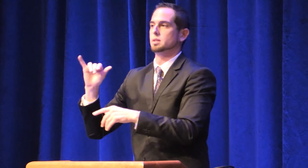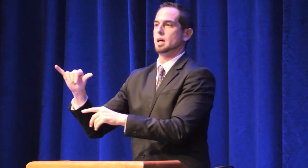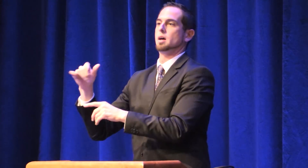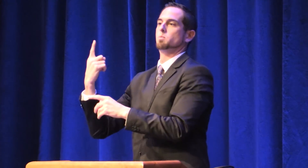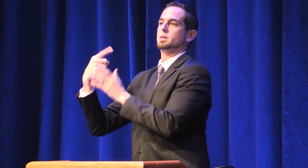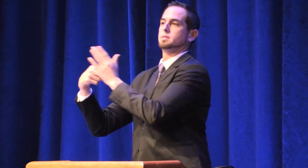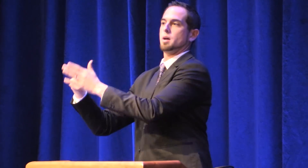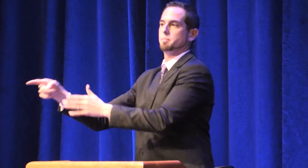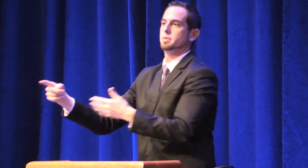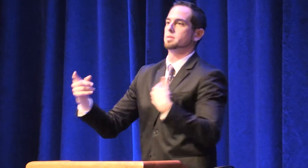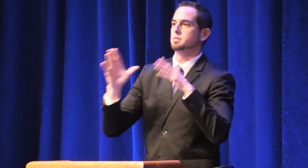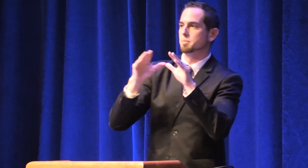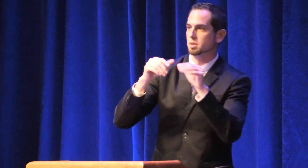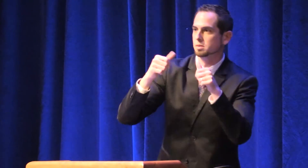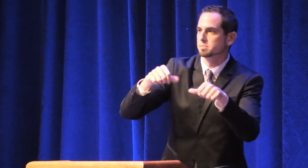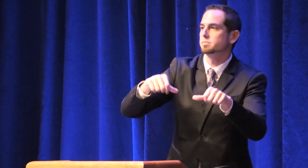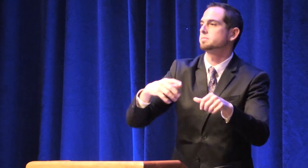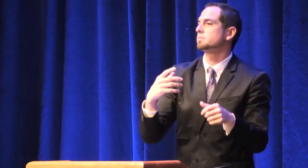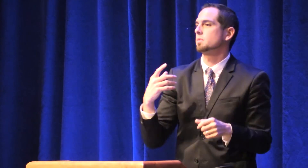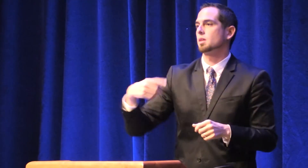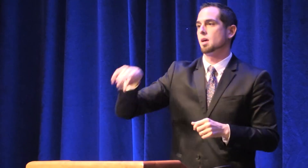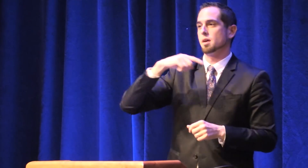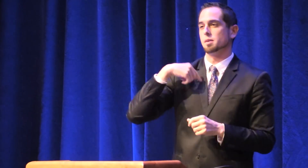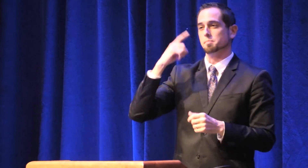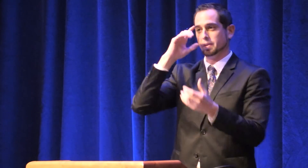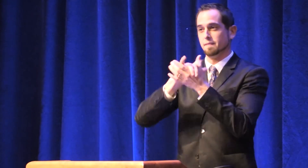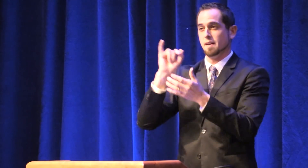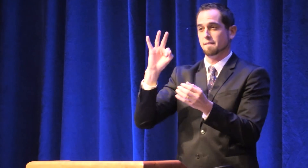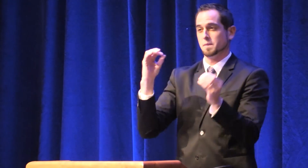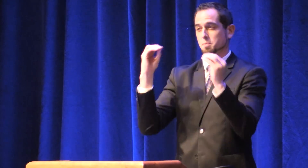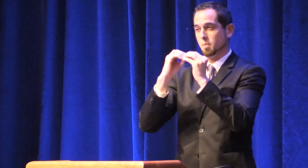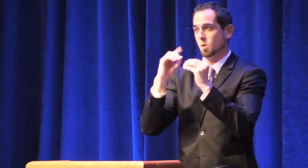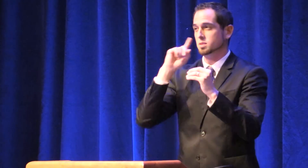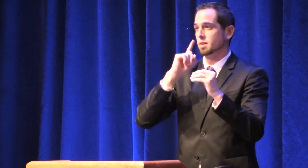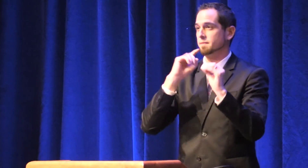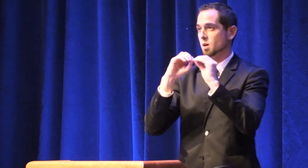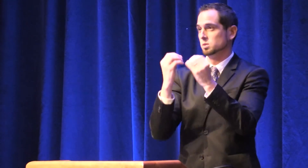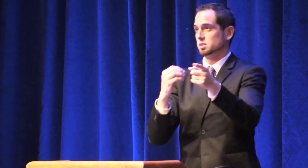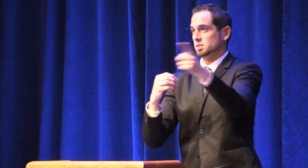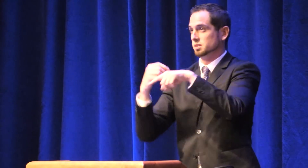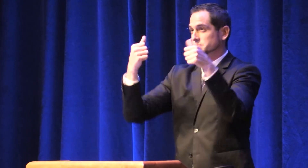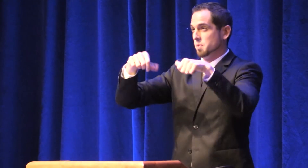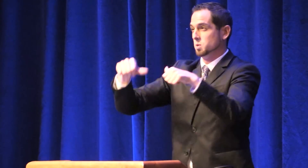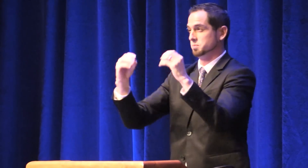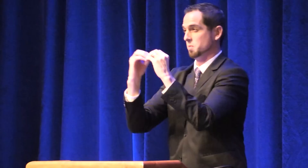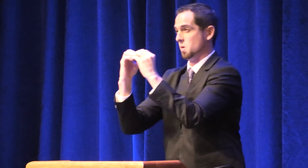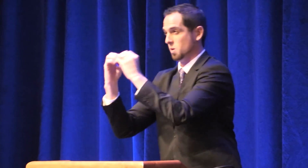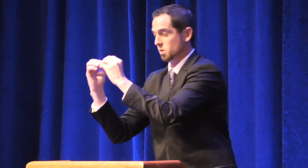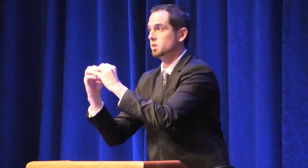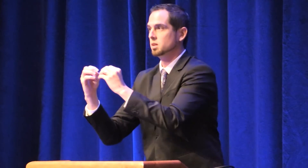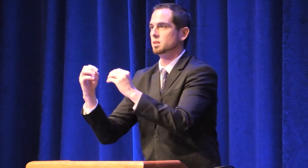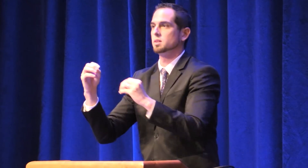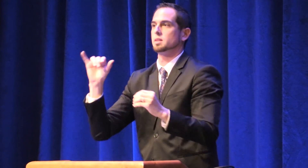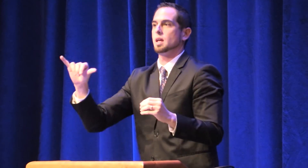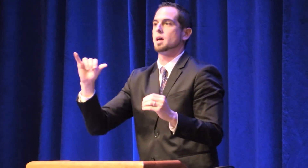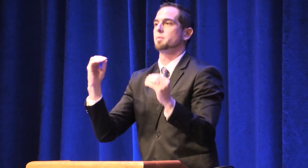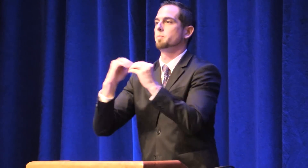that our content that we create goes viral. And I want to commend NAD for the work that they've done